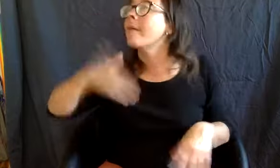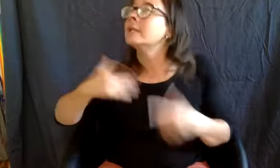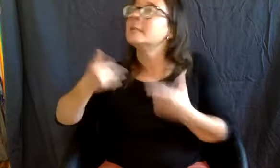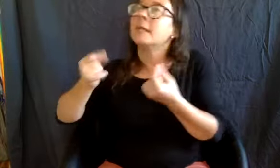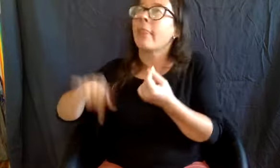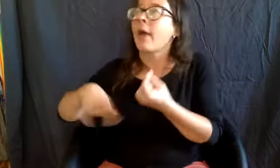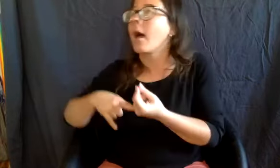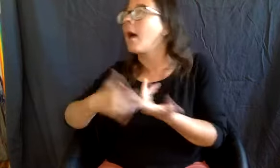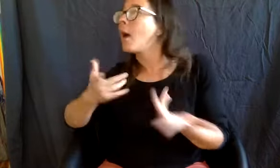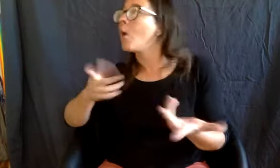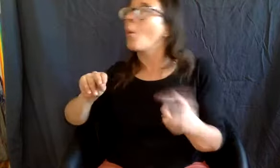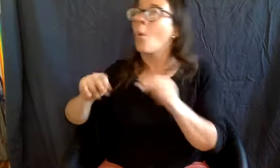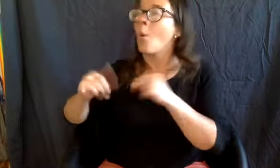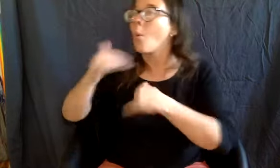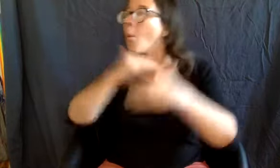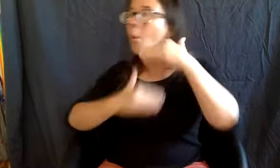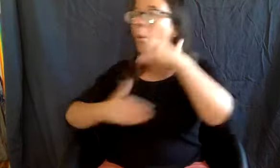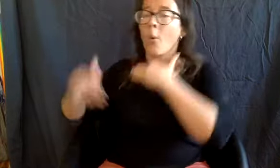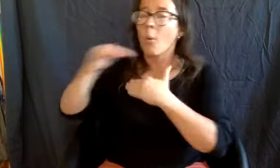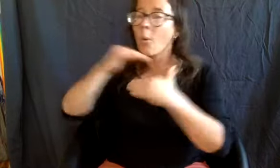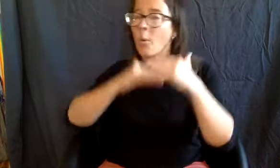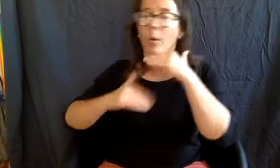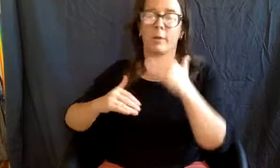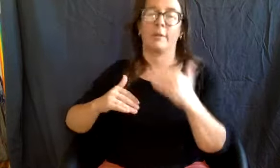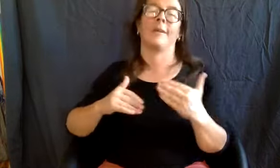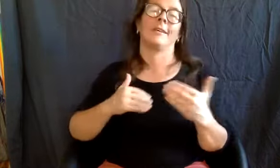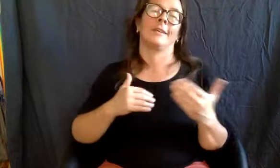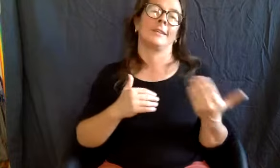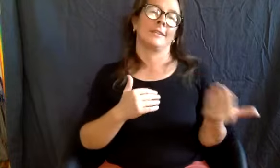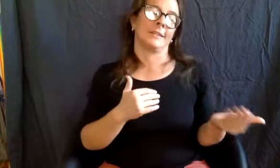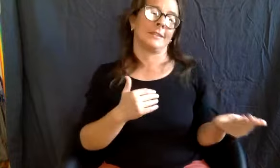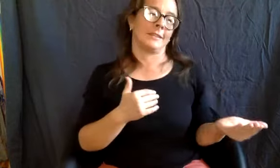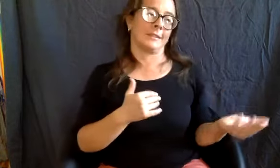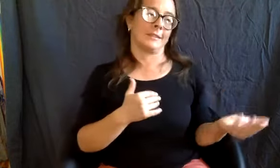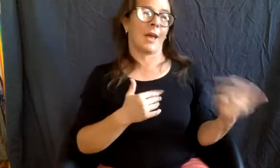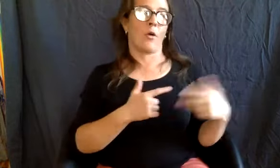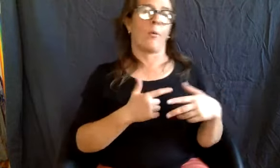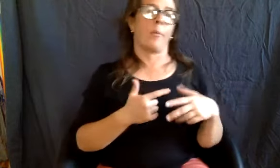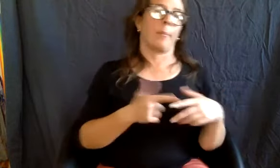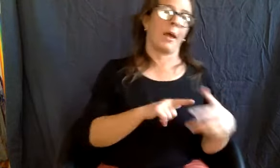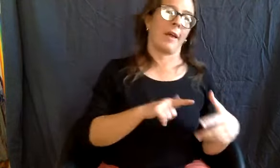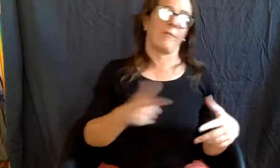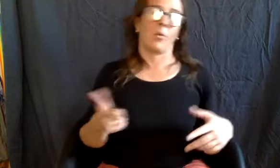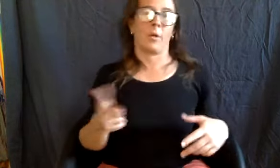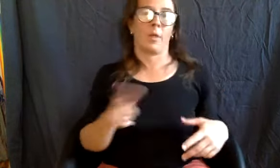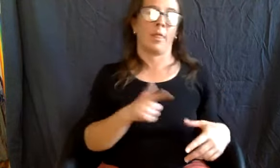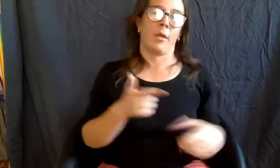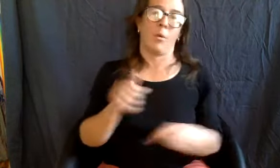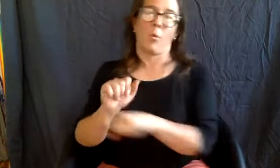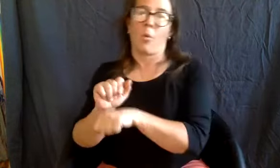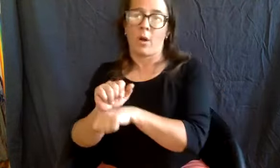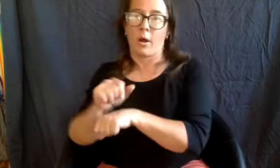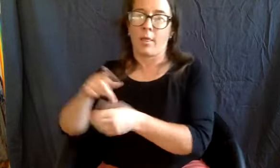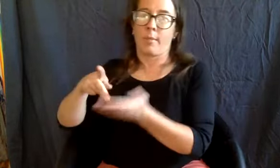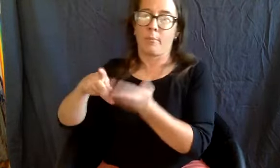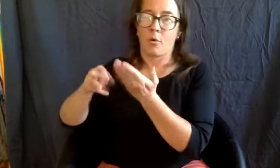up. I mean, it wasn't just like he did a little bit and then he was okay. I mean, it was just straight up, until like he talks about being 16 years